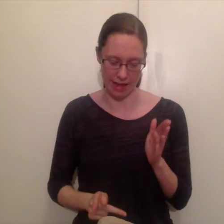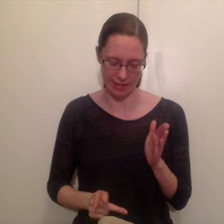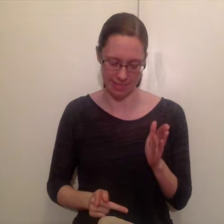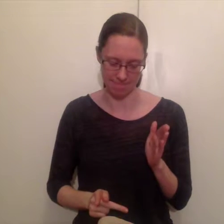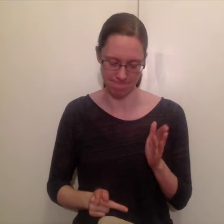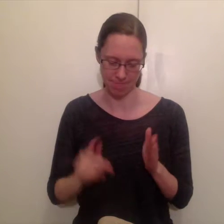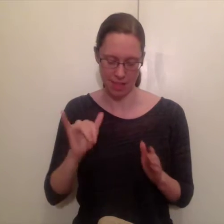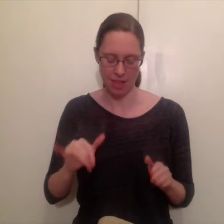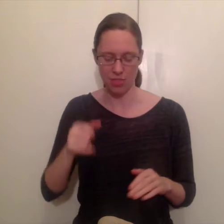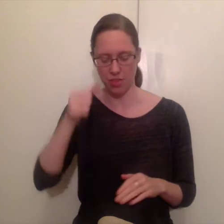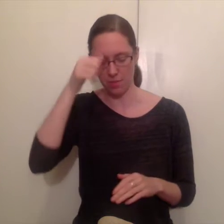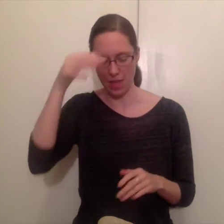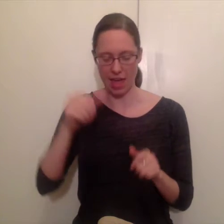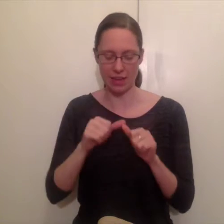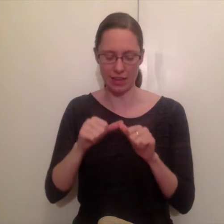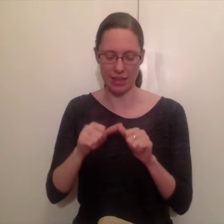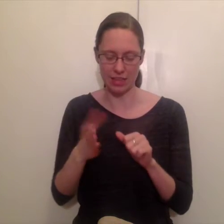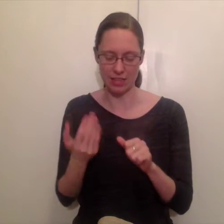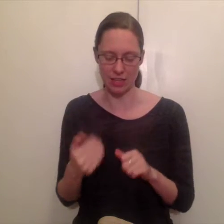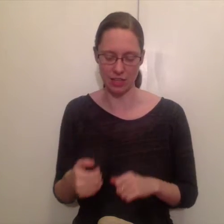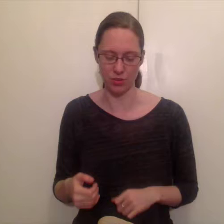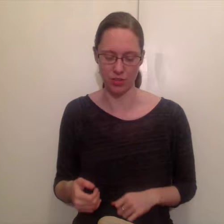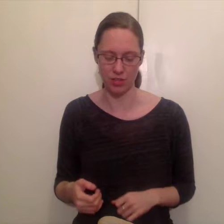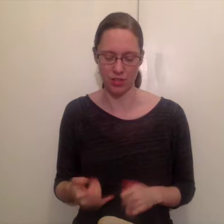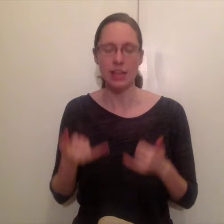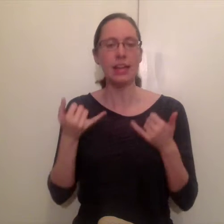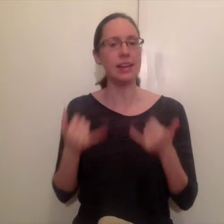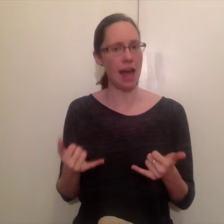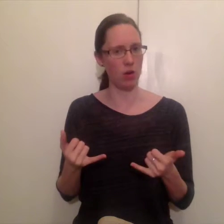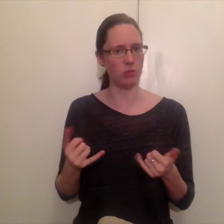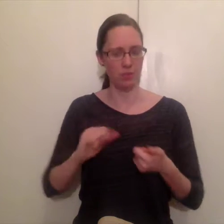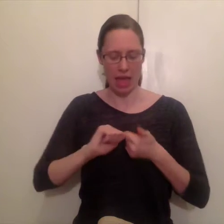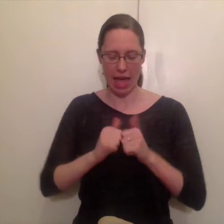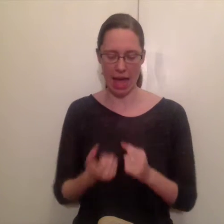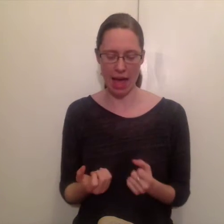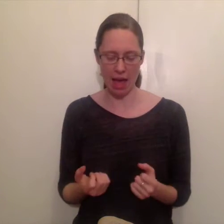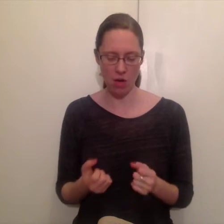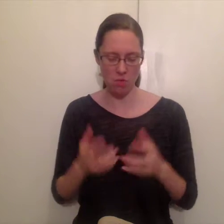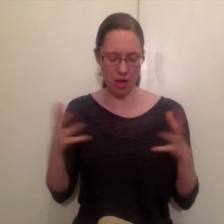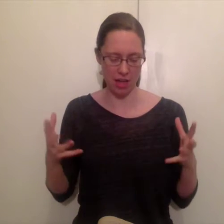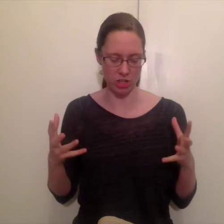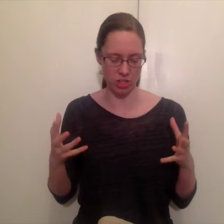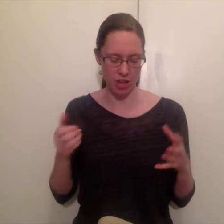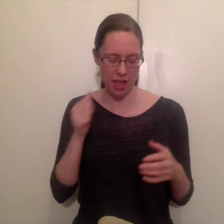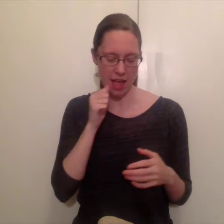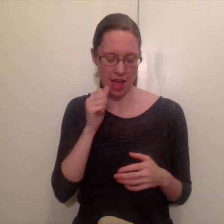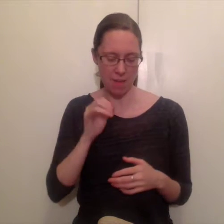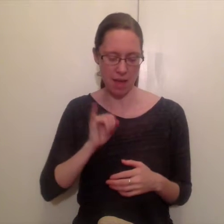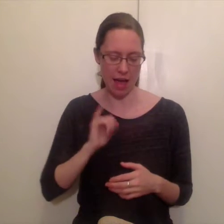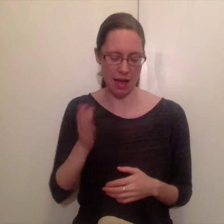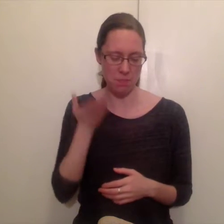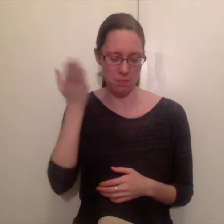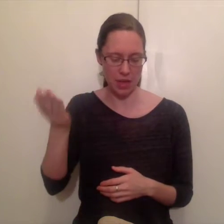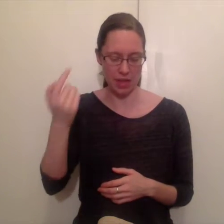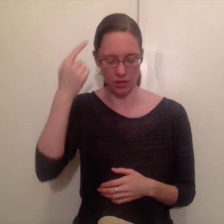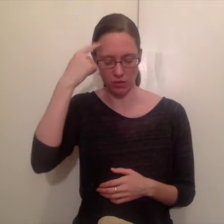price, the man continued. "Now, how much am I bid